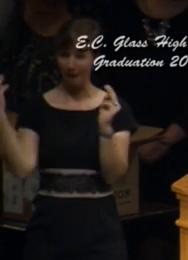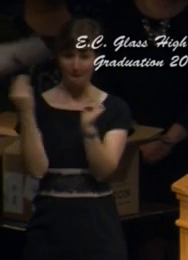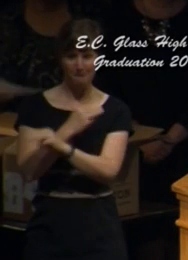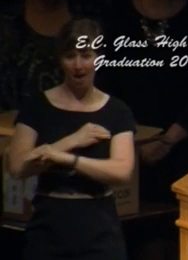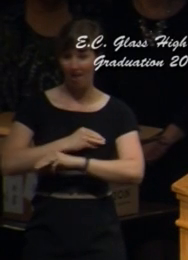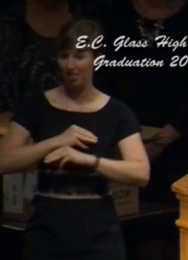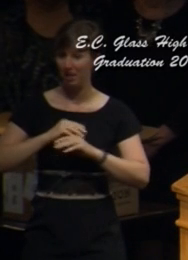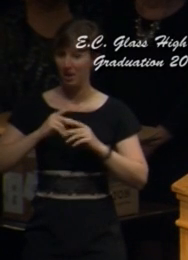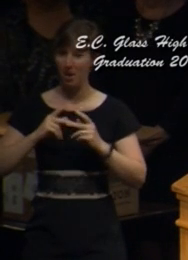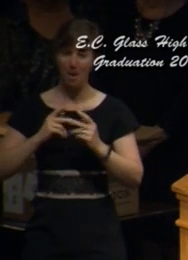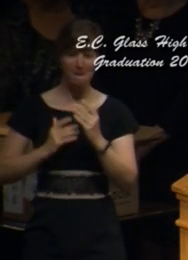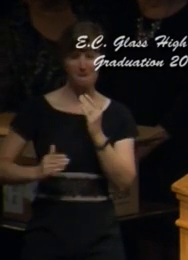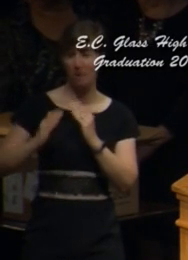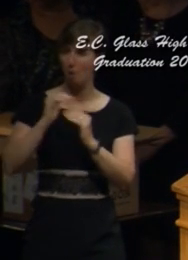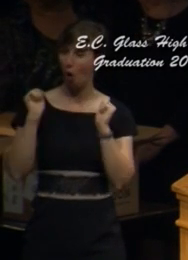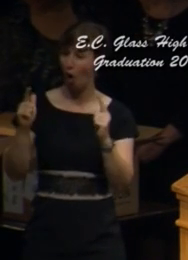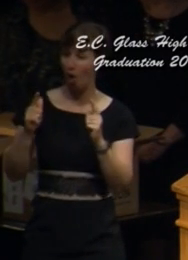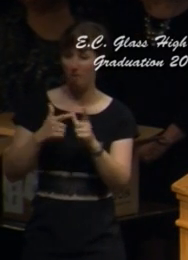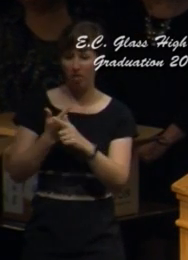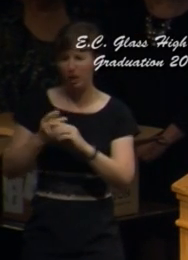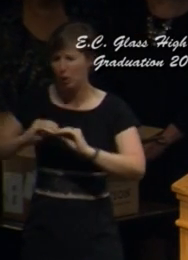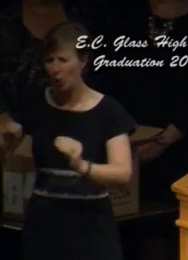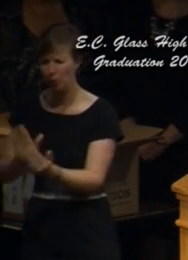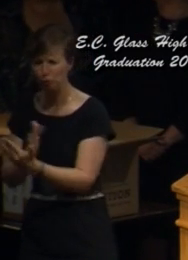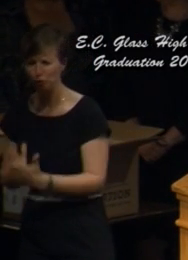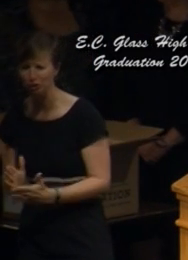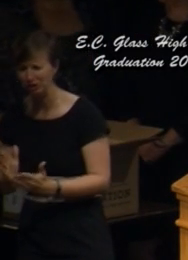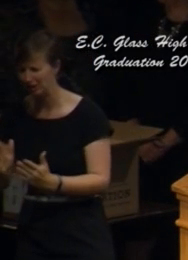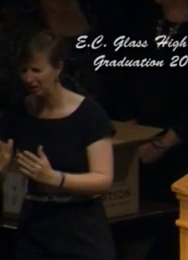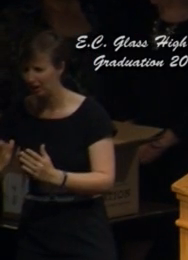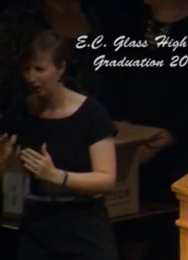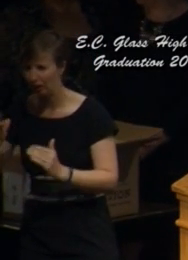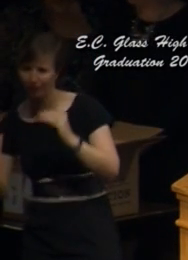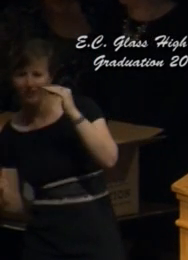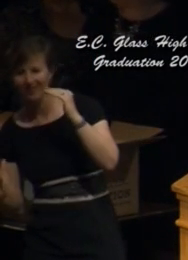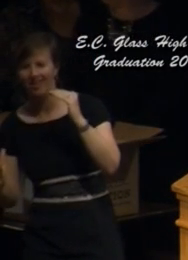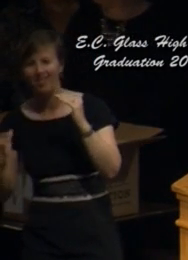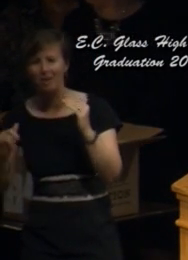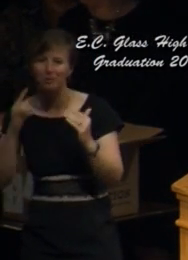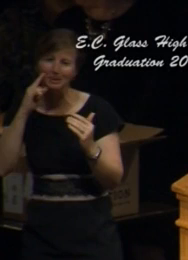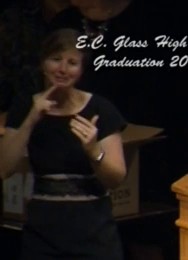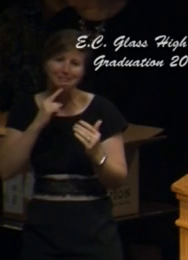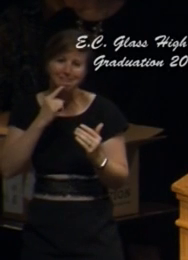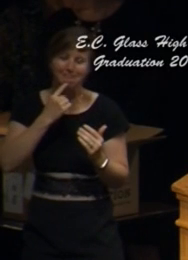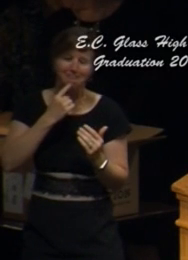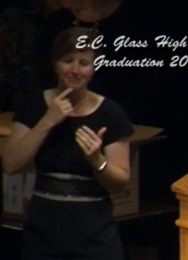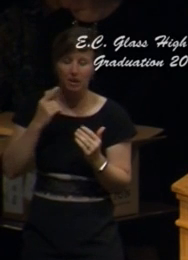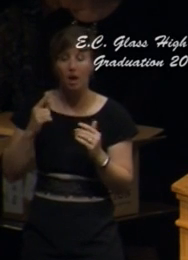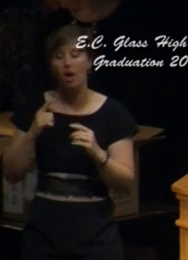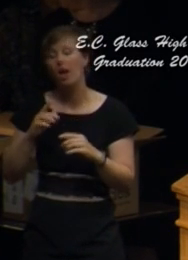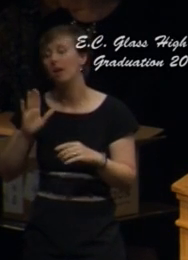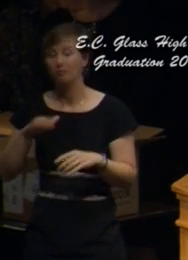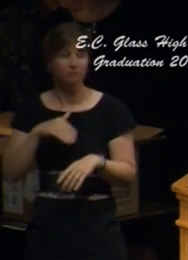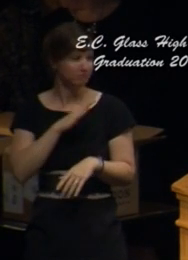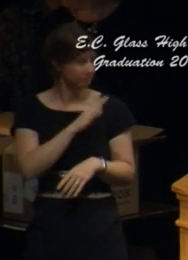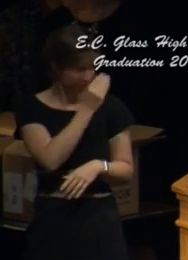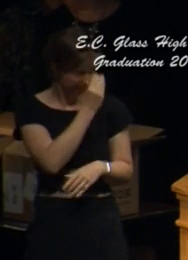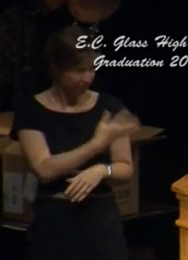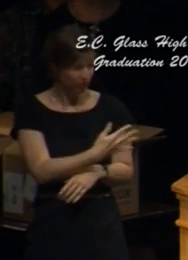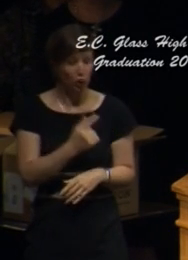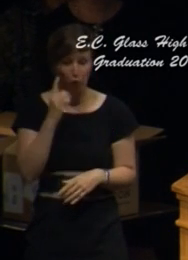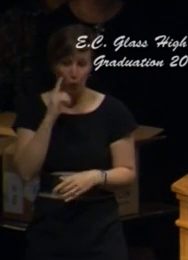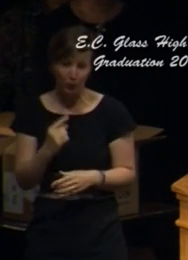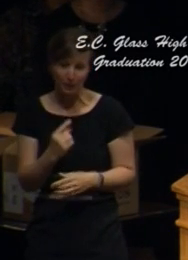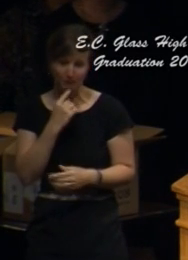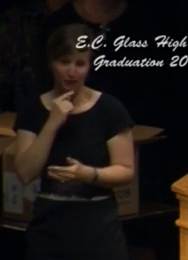musicians. Reality check number three. You will miss high school. I know every graduate on the stage just laughed at me